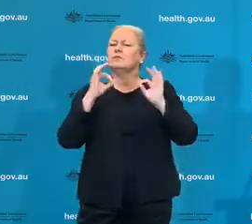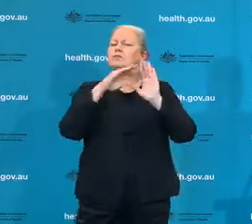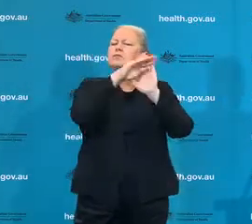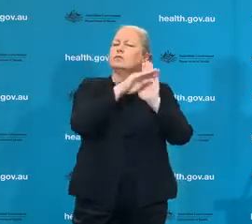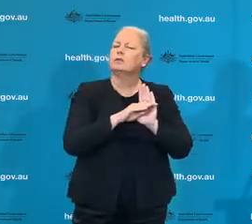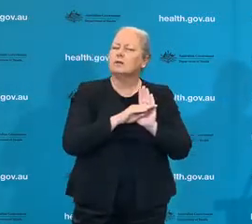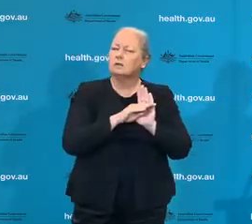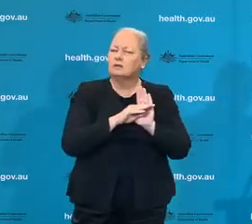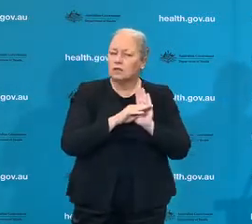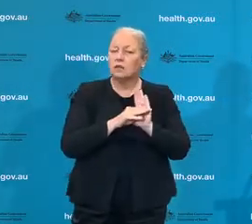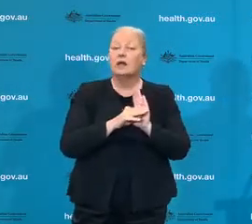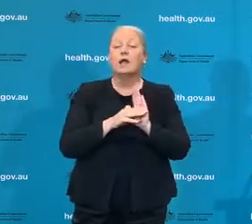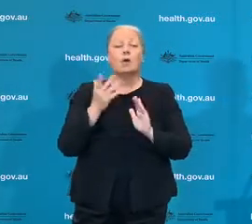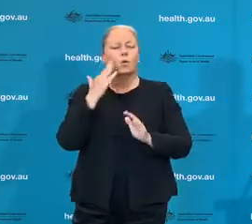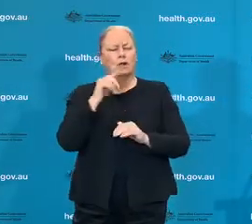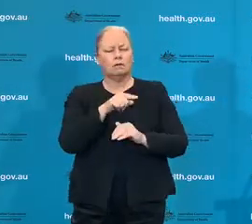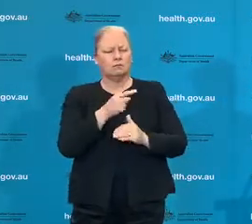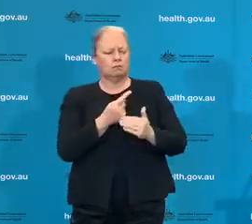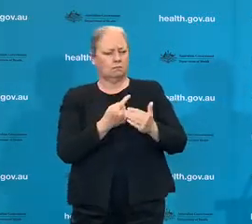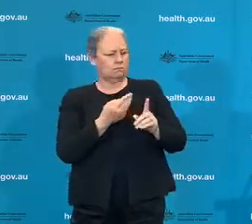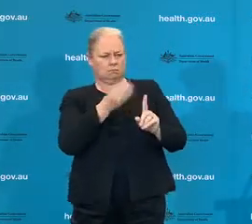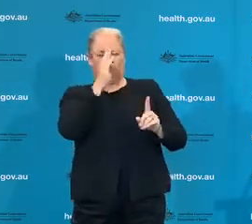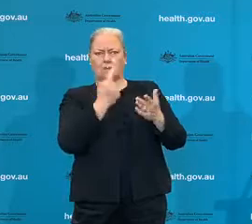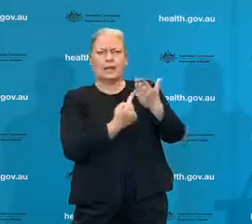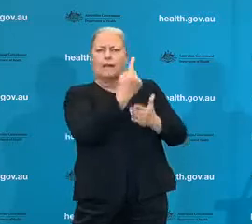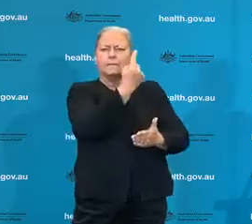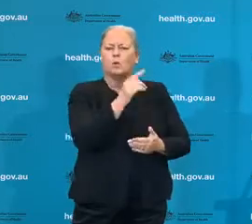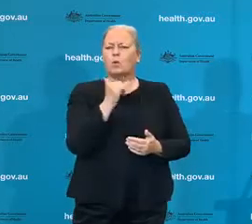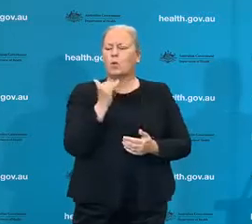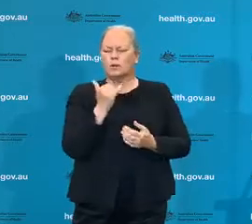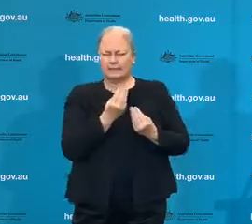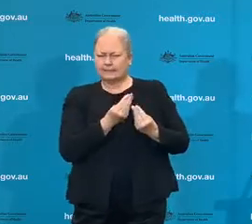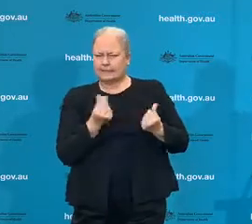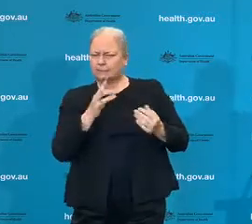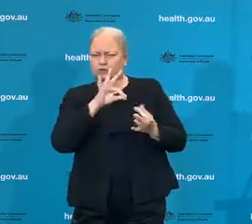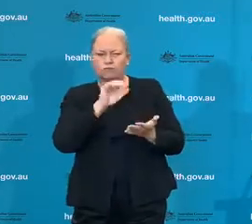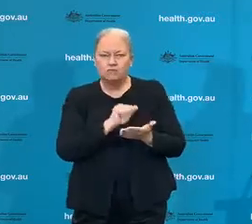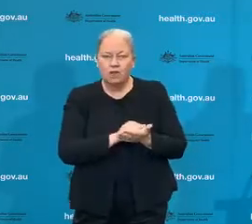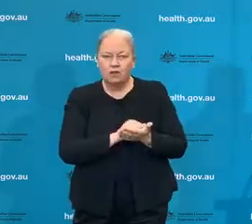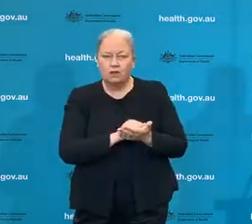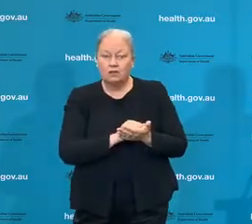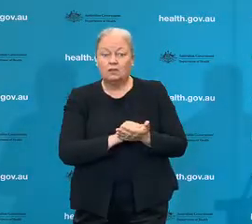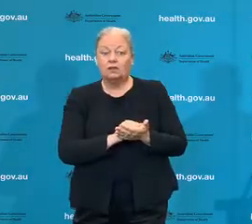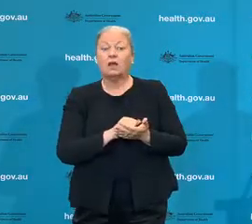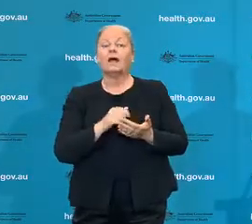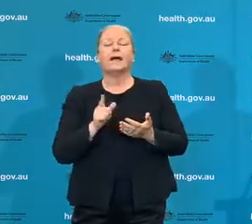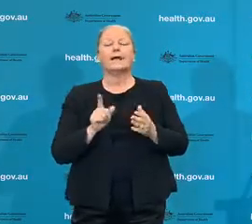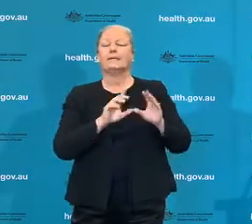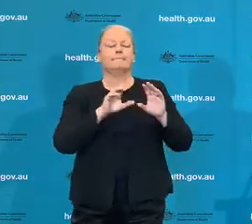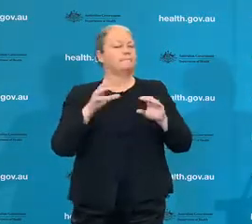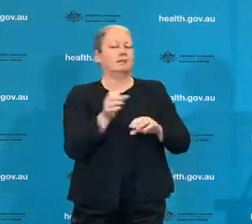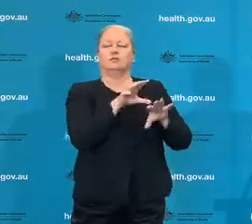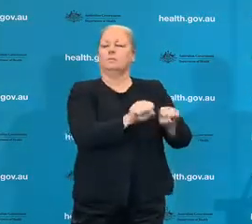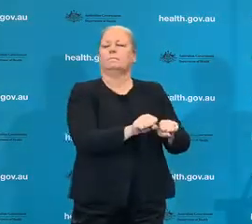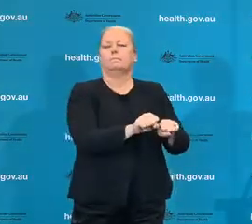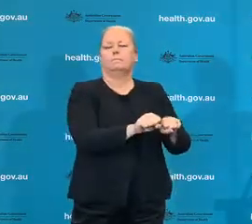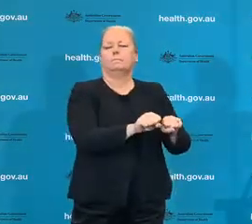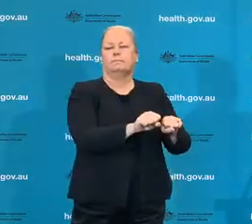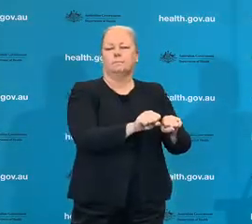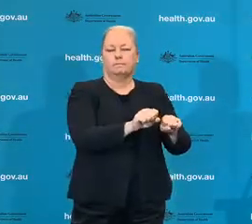adverse effect or event or a serious medical event in one of the participants undergoing the trials.